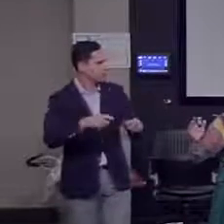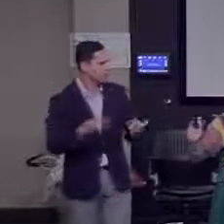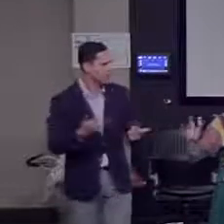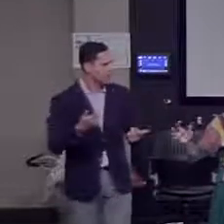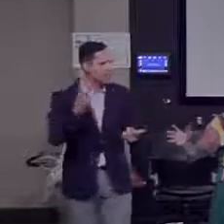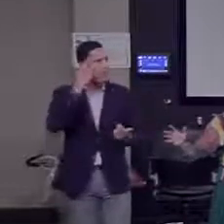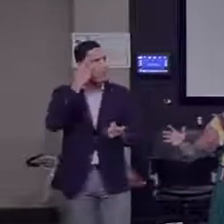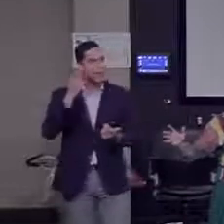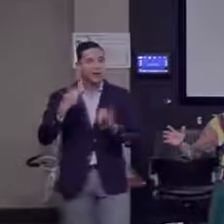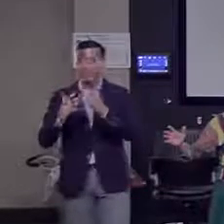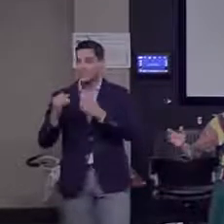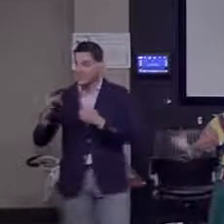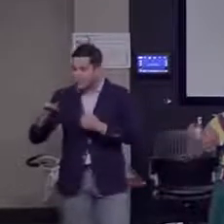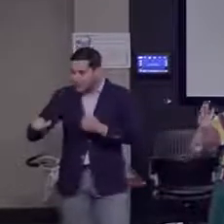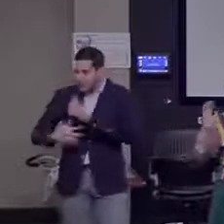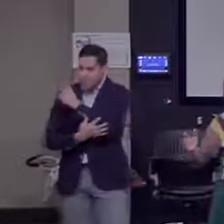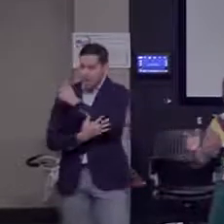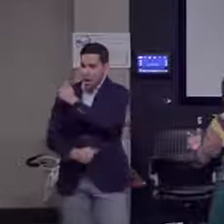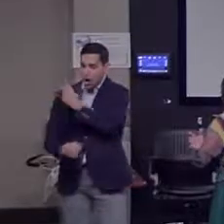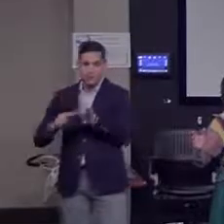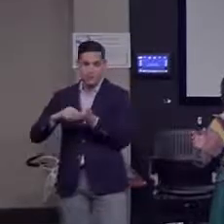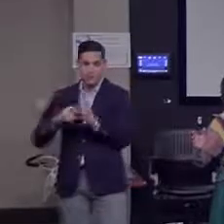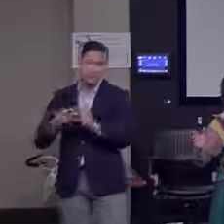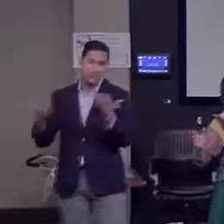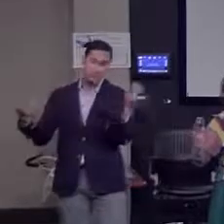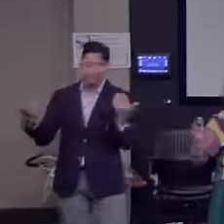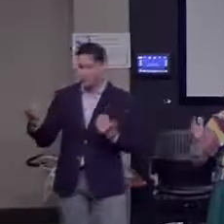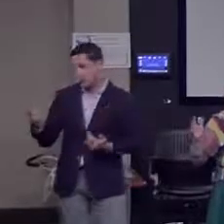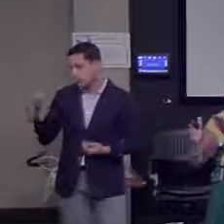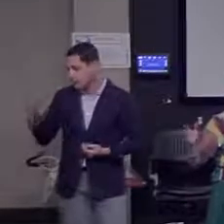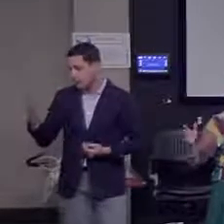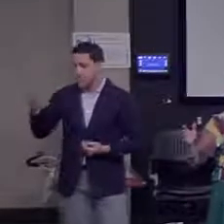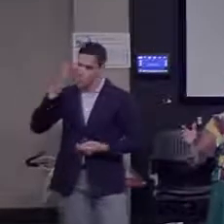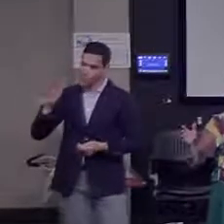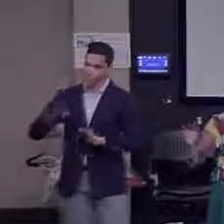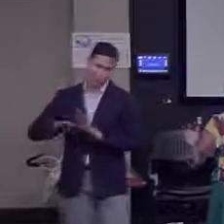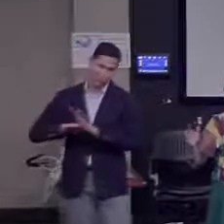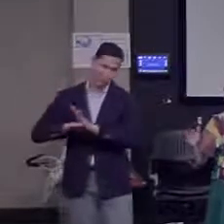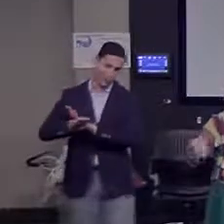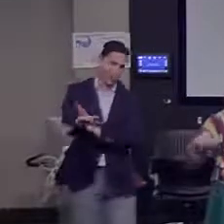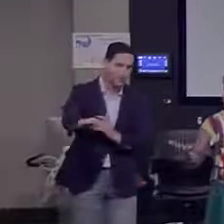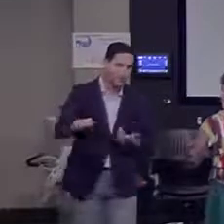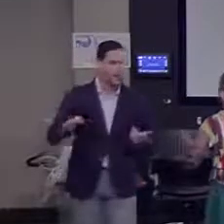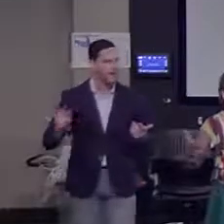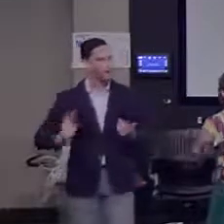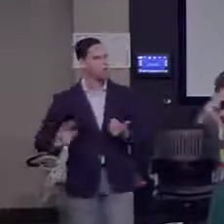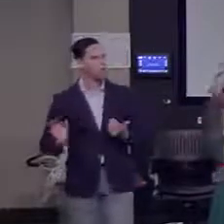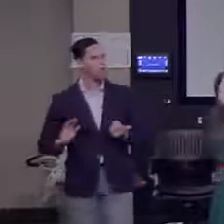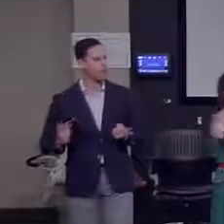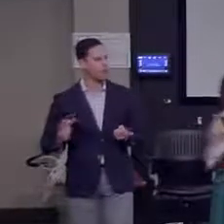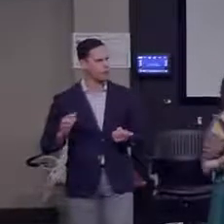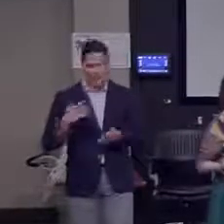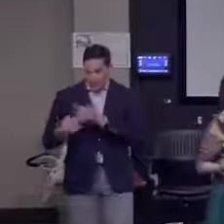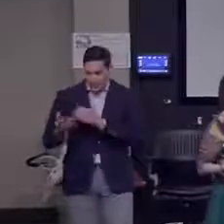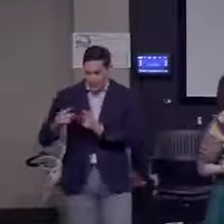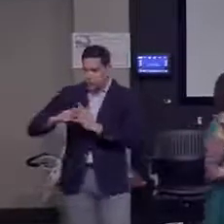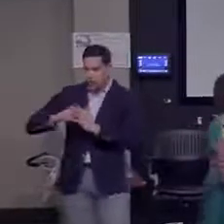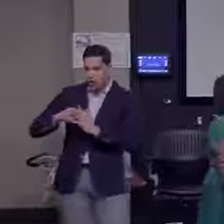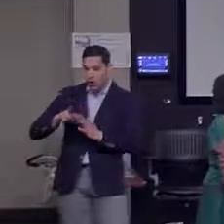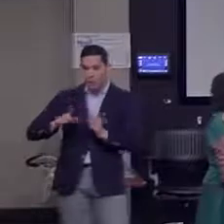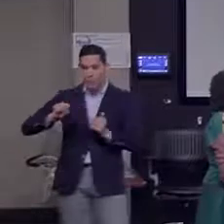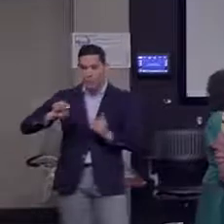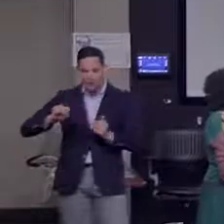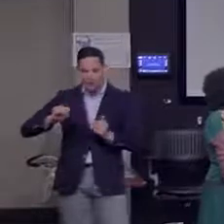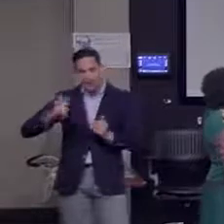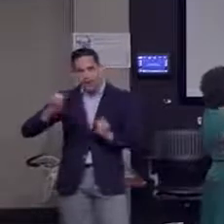fall in the lowest tertile. Depending upon the kinds of interactions they have with their parents, they could wind up in the top tertile.